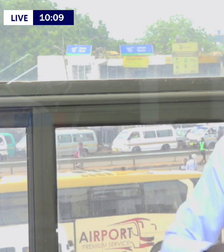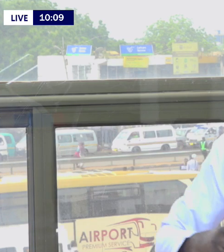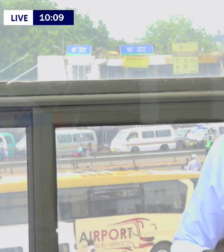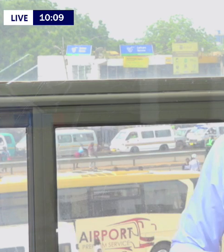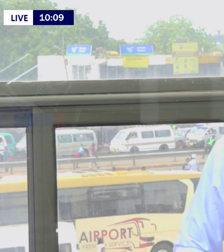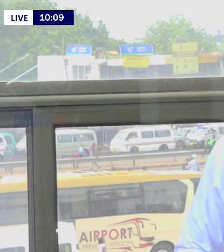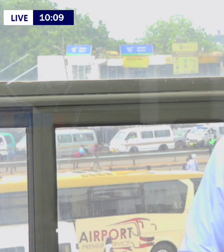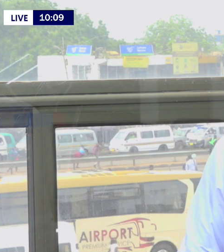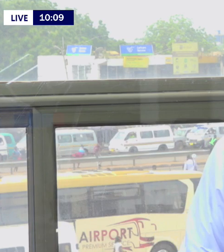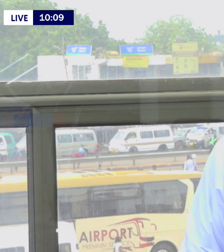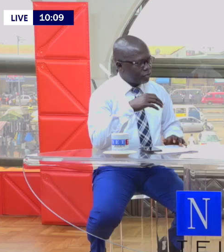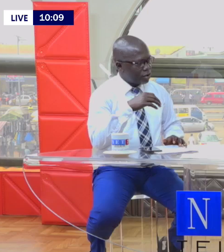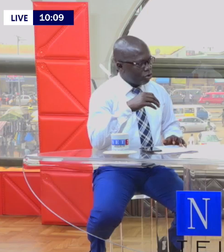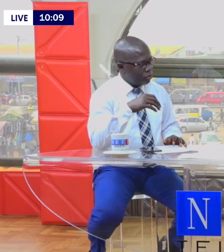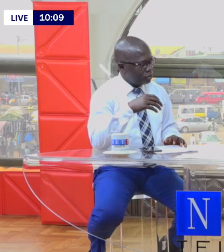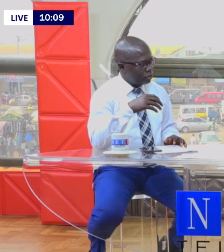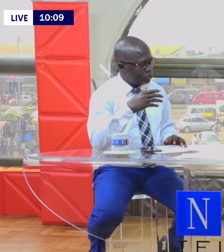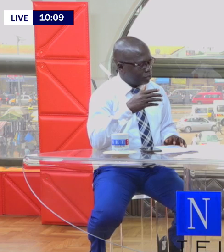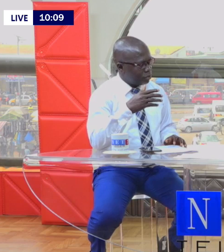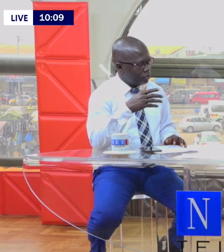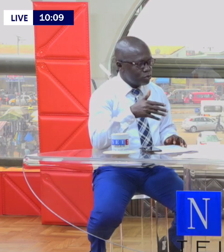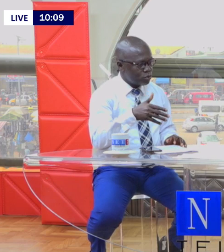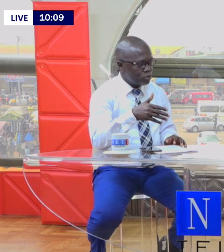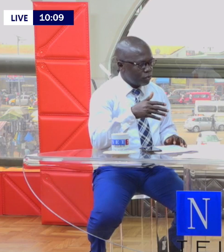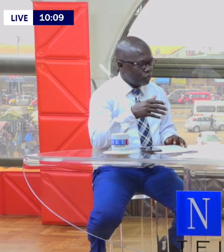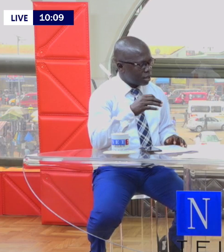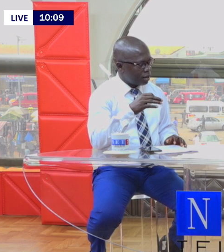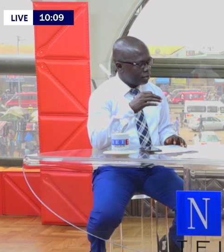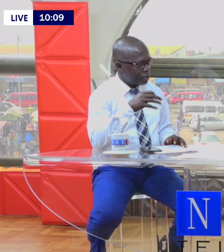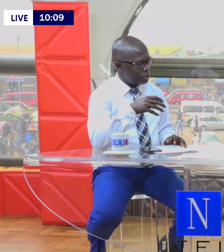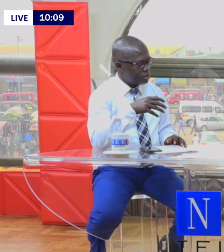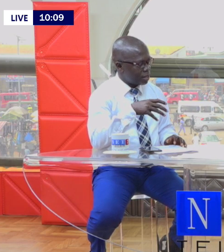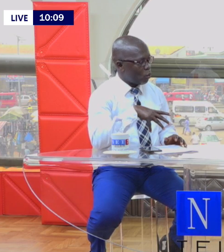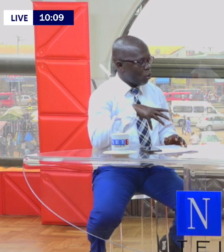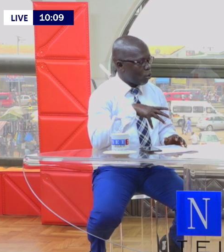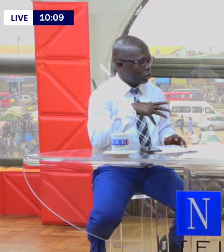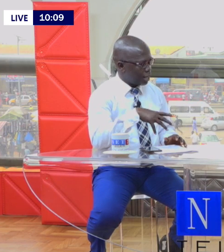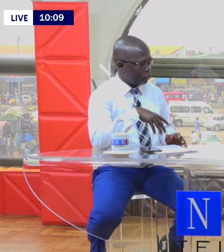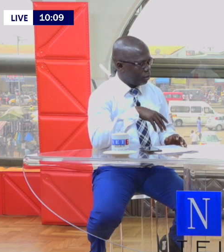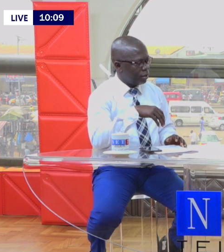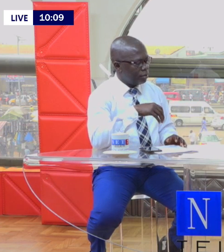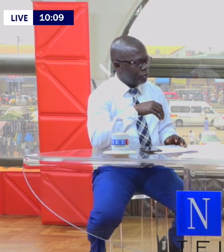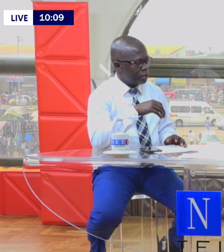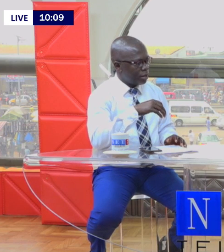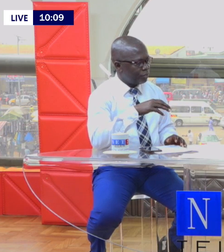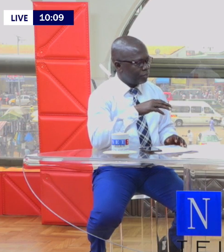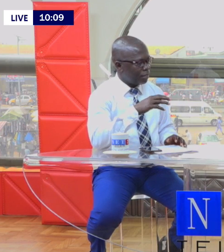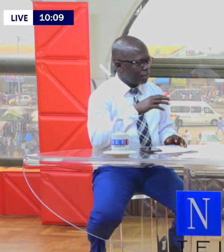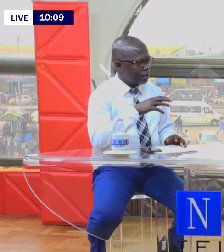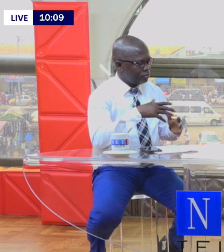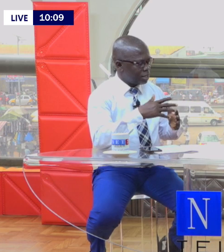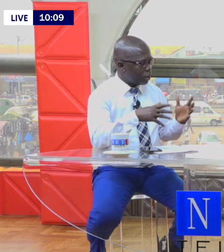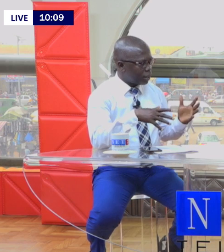ma na wo mu prese my electoral commission show din ye nyusu voter register e wo ho dada no minia